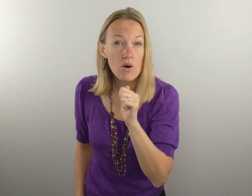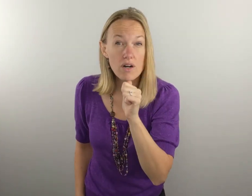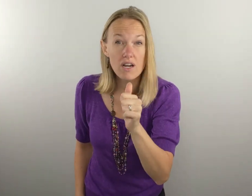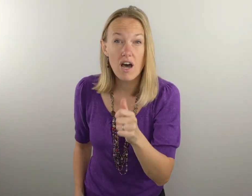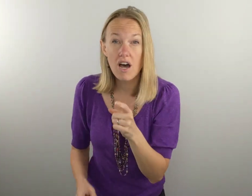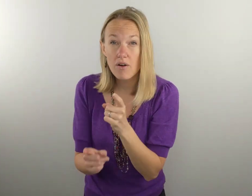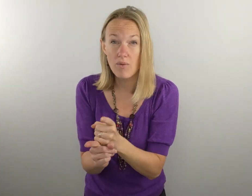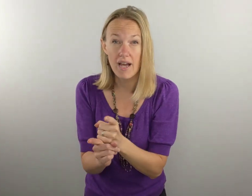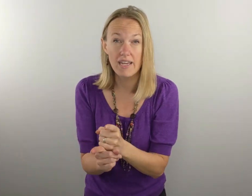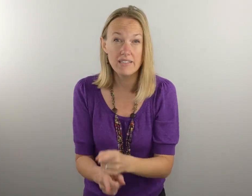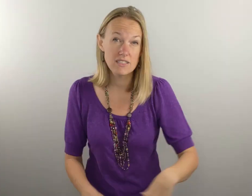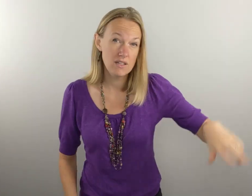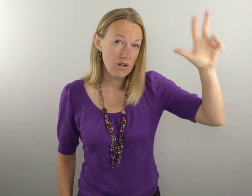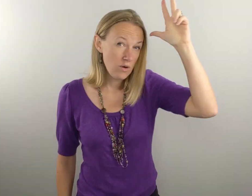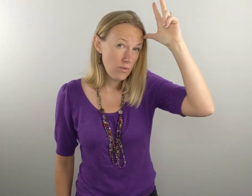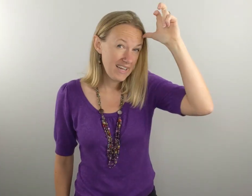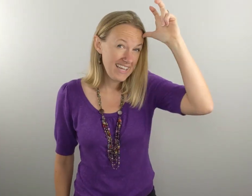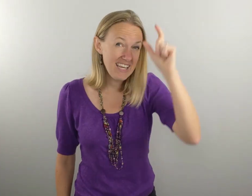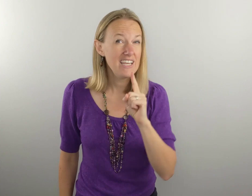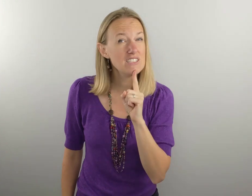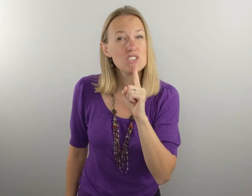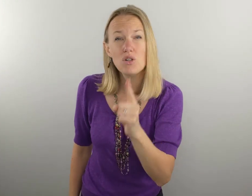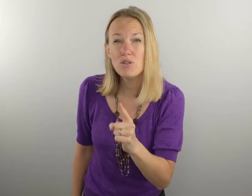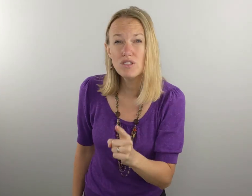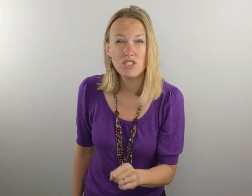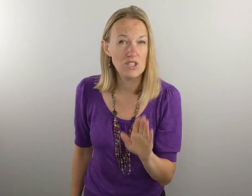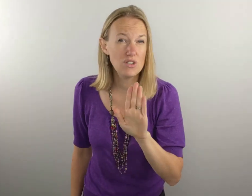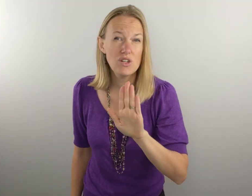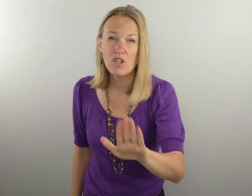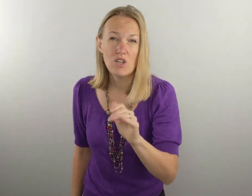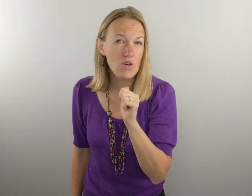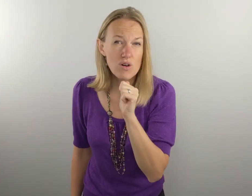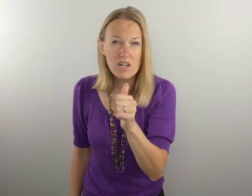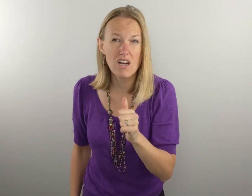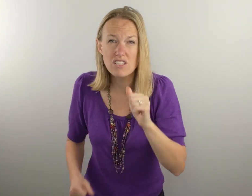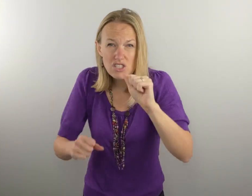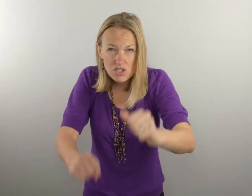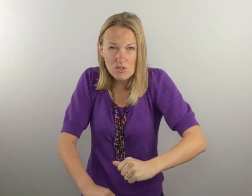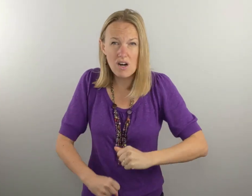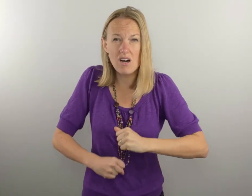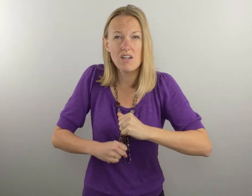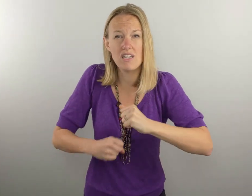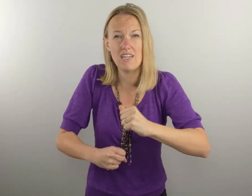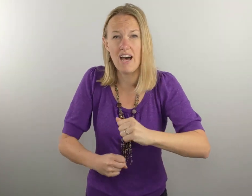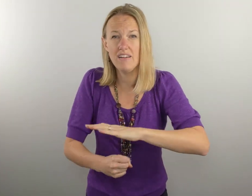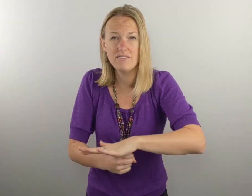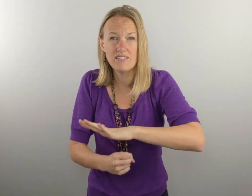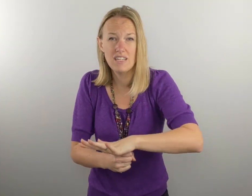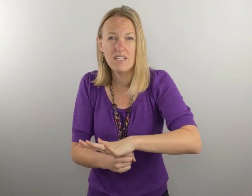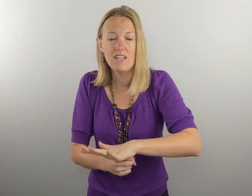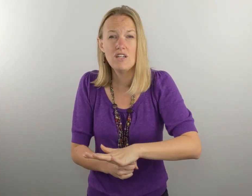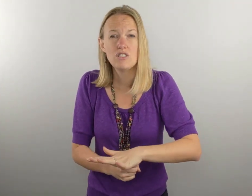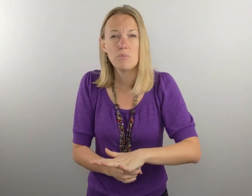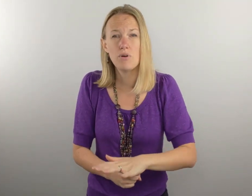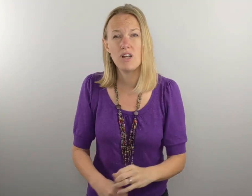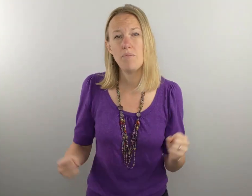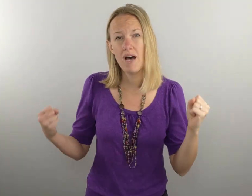you're not right, when he told you you're not strong enough to put up a